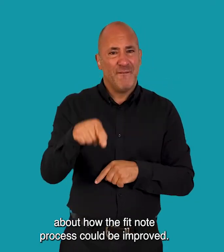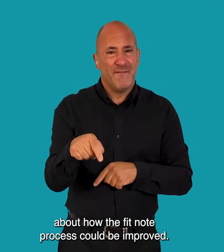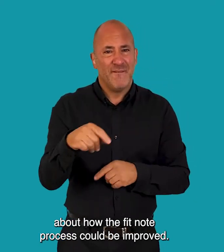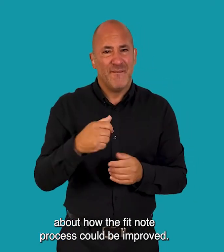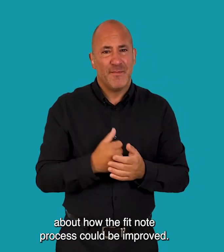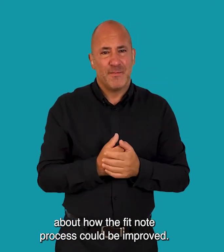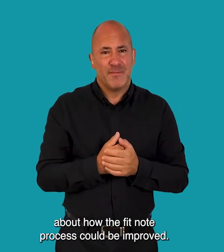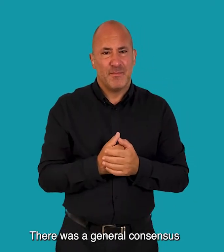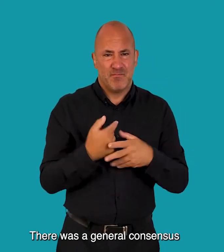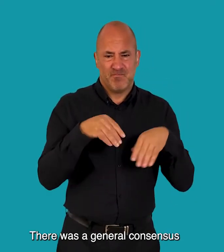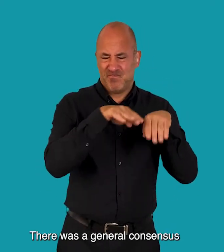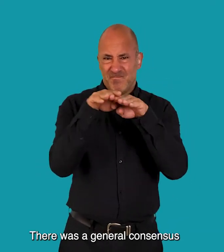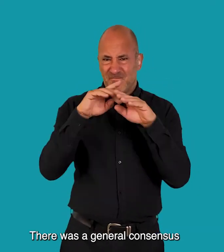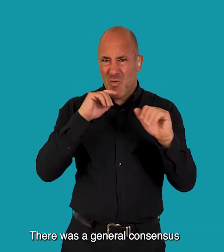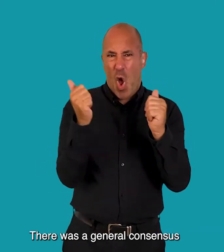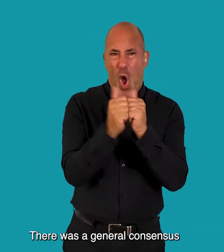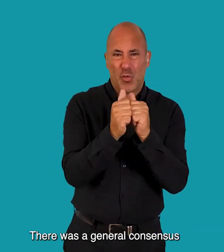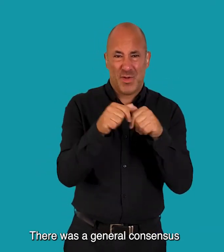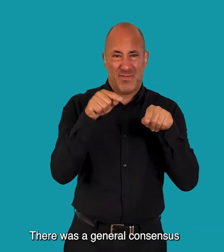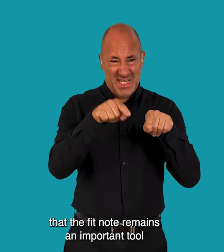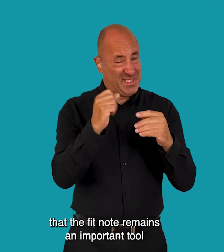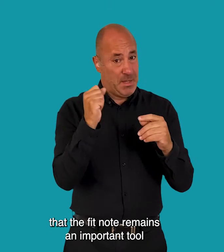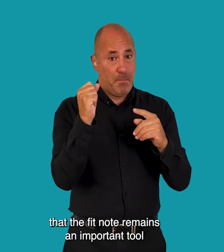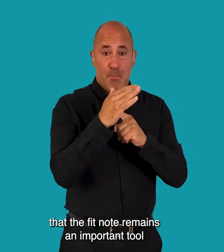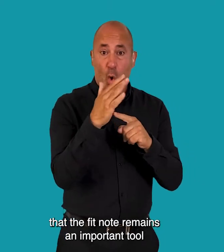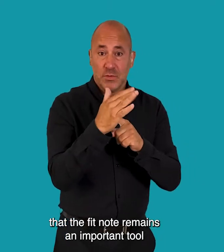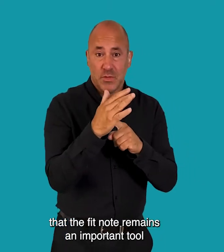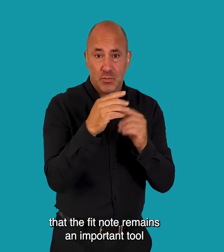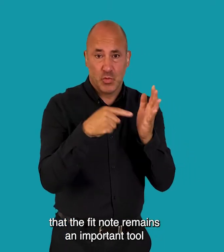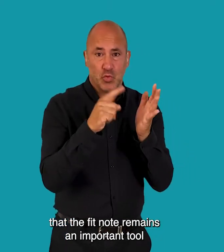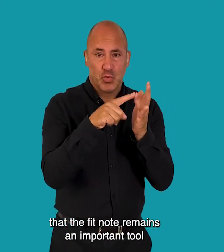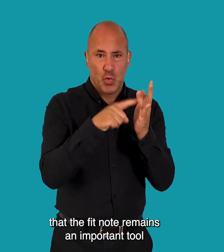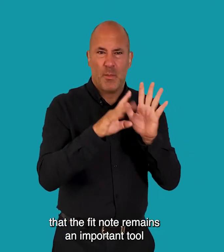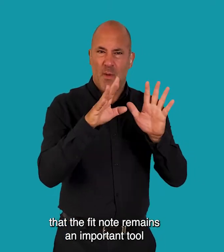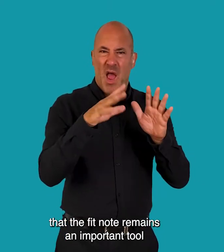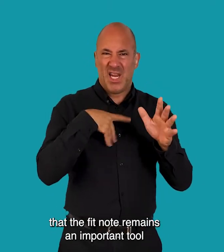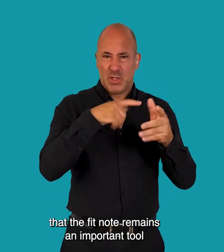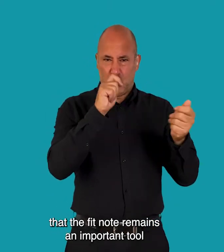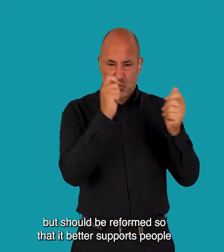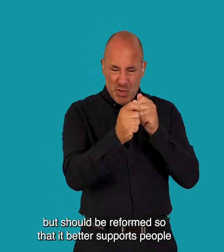improved. There was a general consensus that the FitNote remains an important tool, but should be